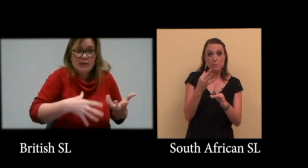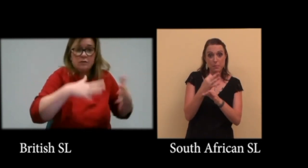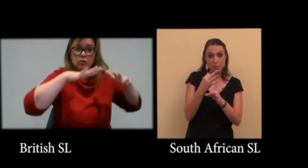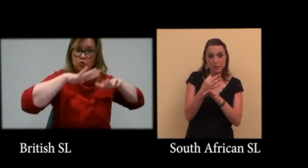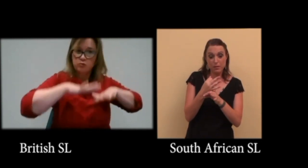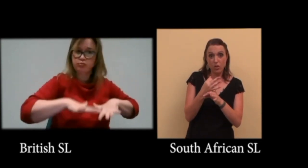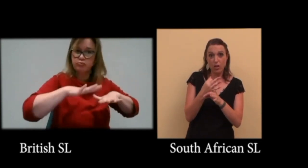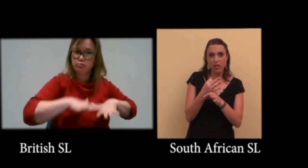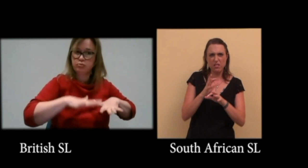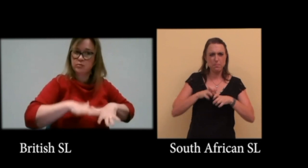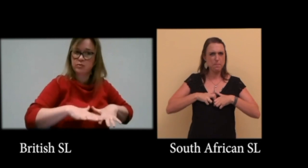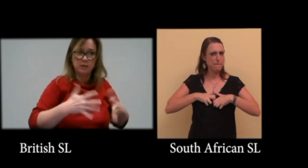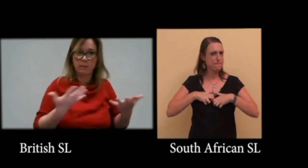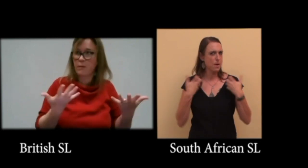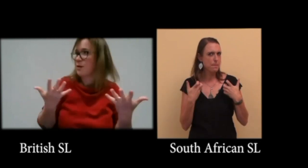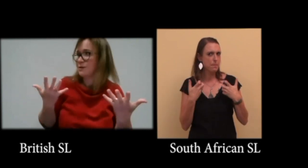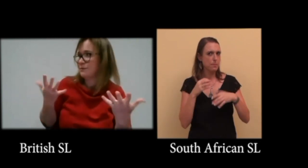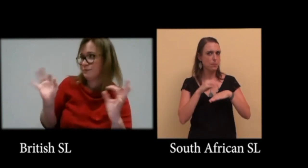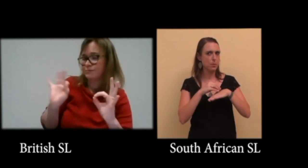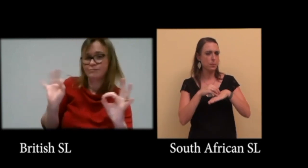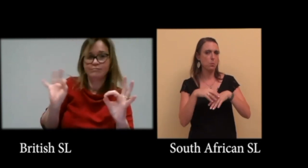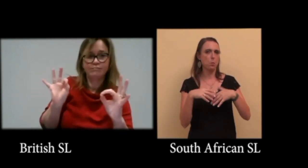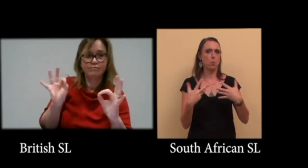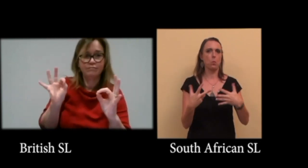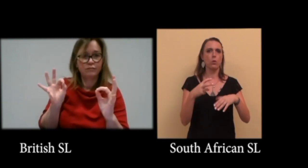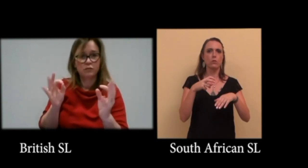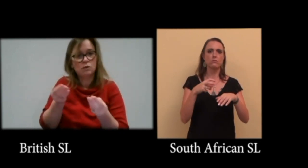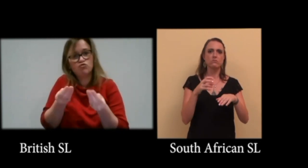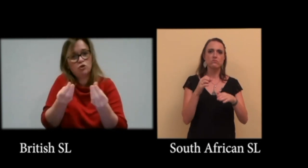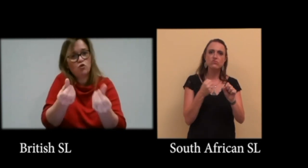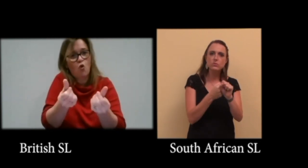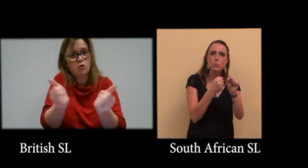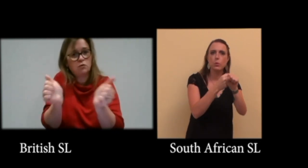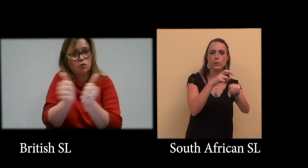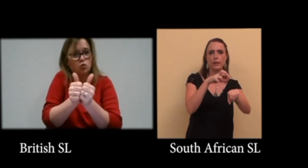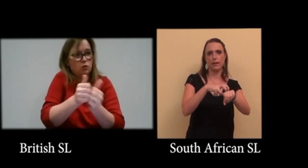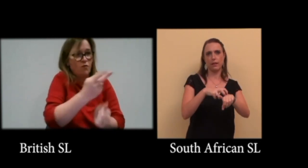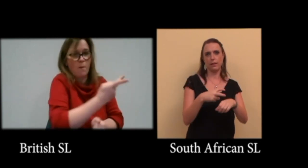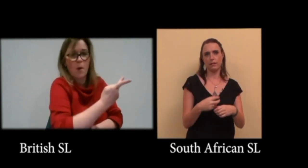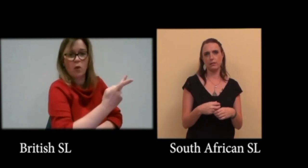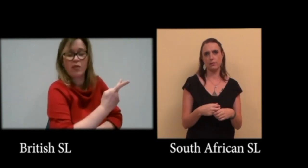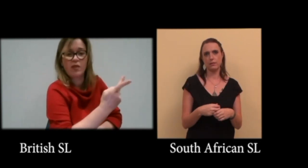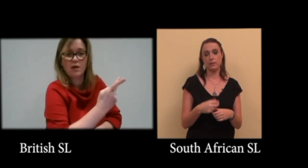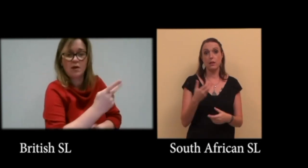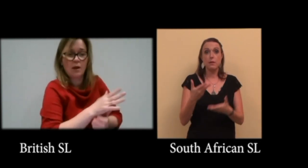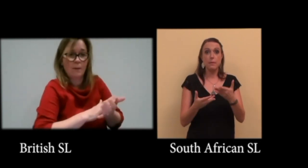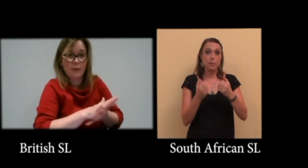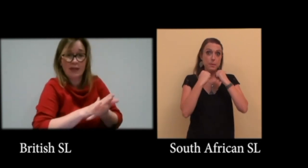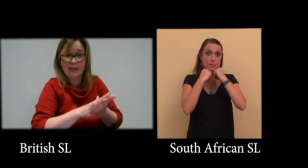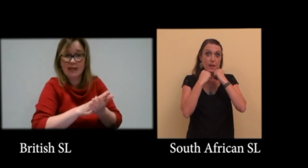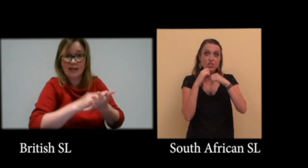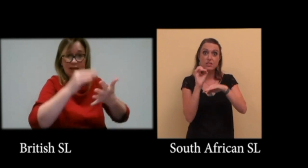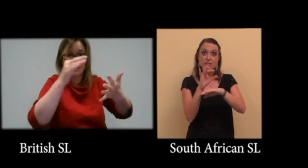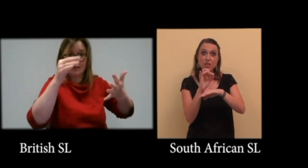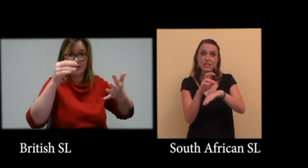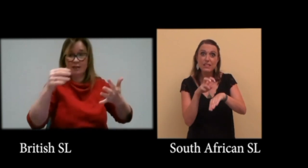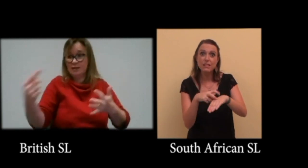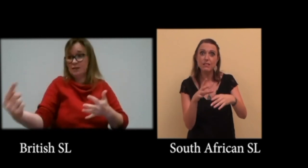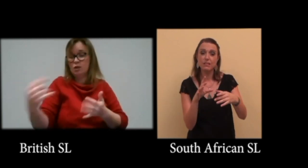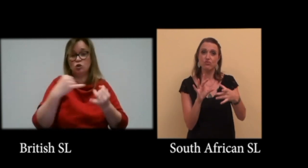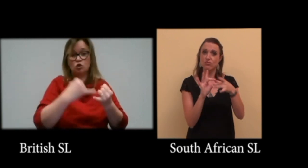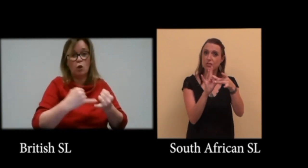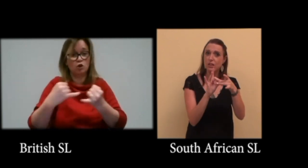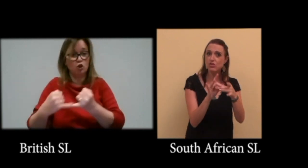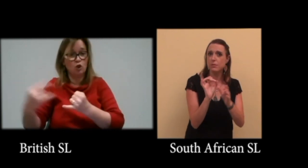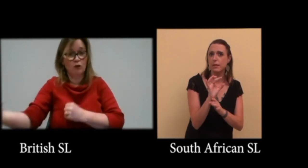It could be that the father needs support. It may be the father's got anger issues or needs some form of support, and maybe they